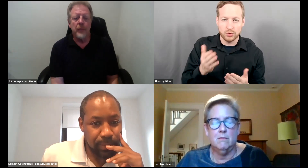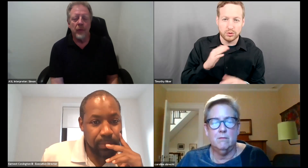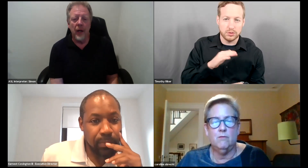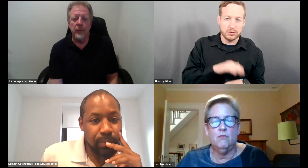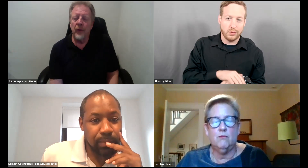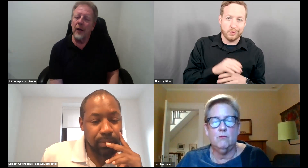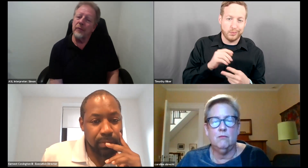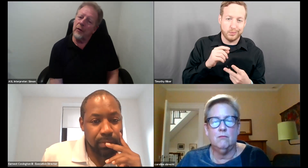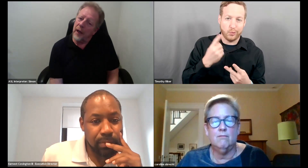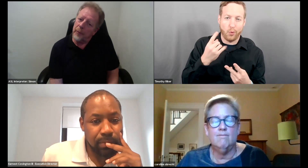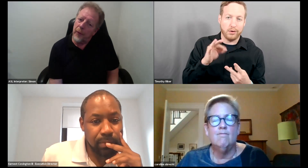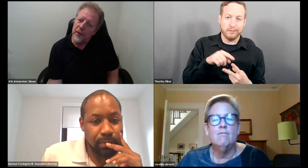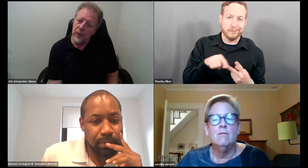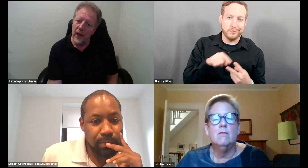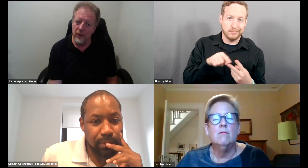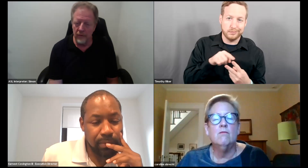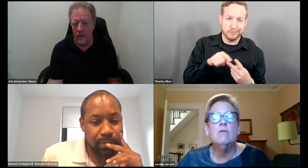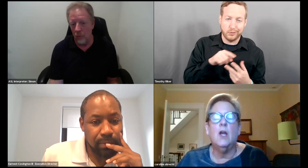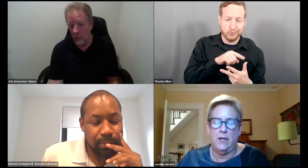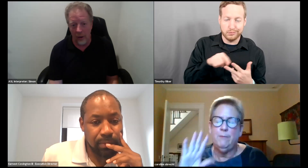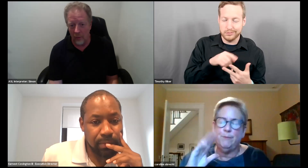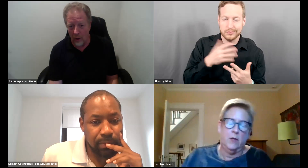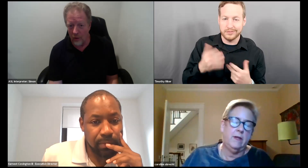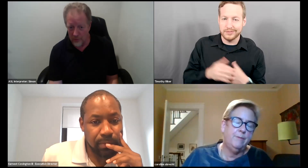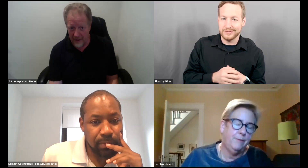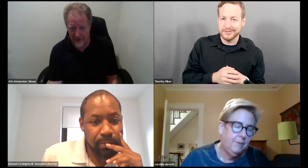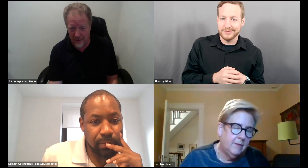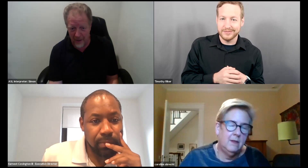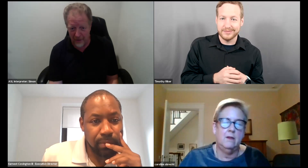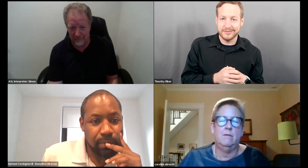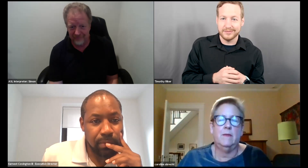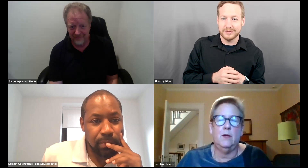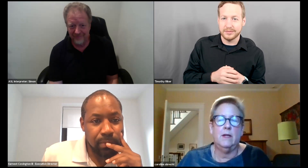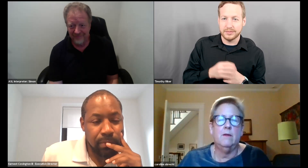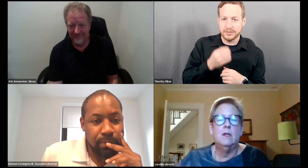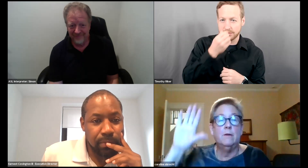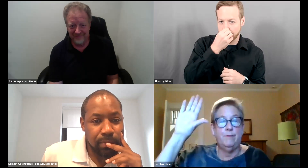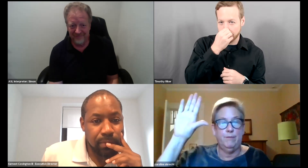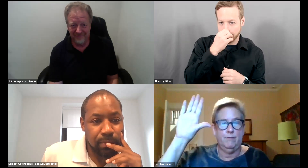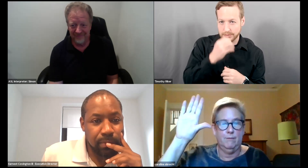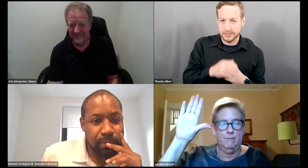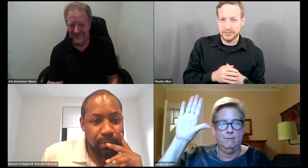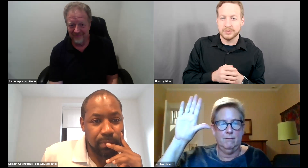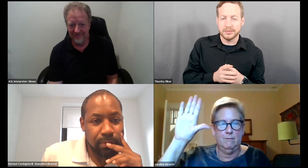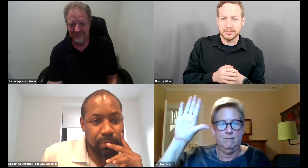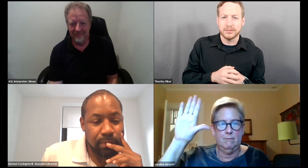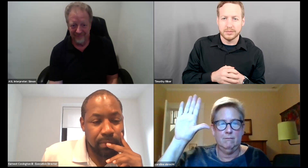Yes, I propose that we go ahead and vote on one of those meetings. Doesn't matter.